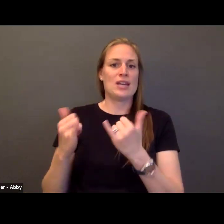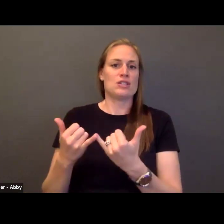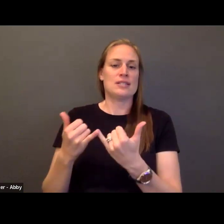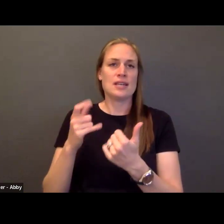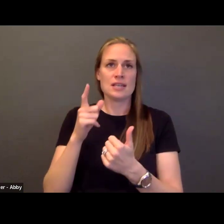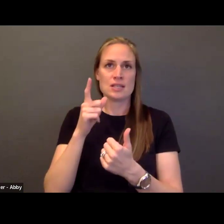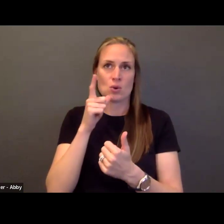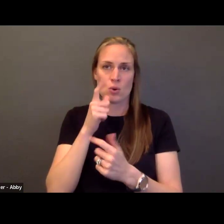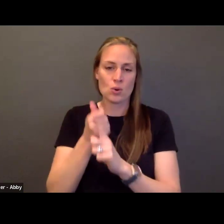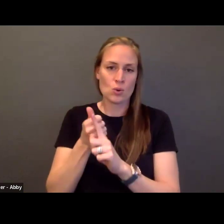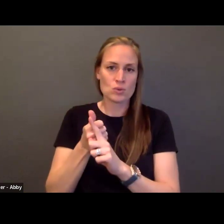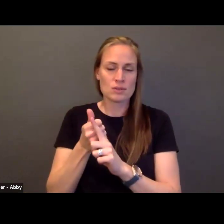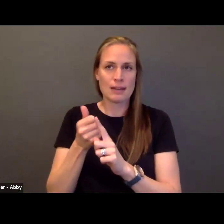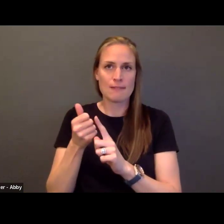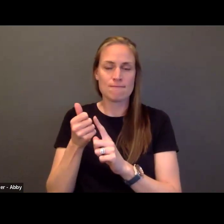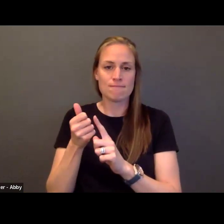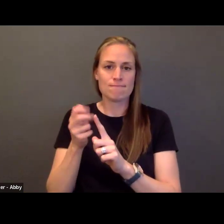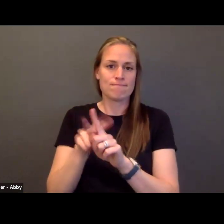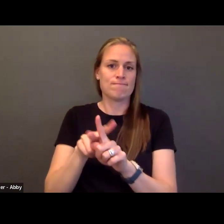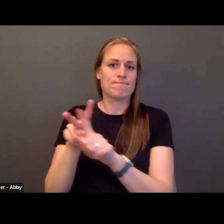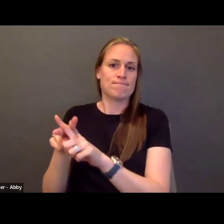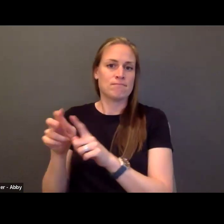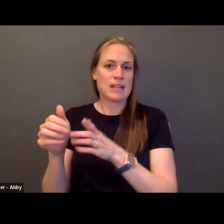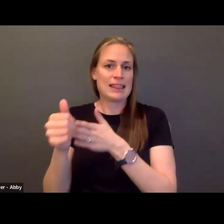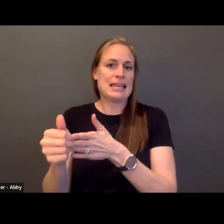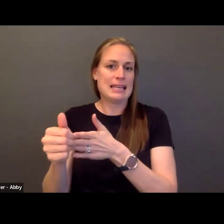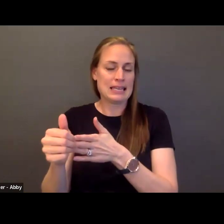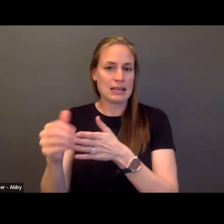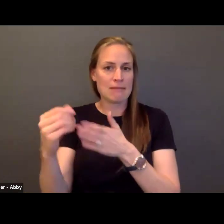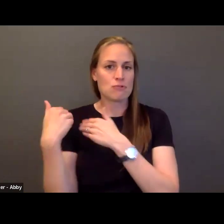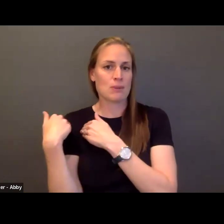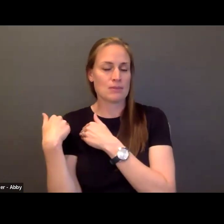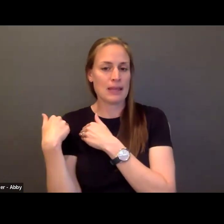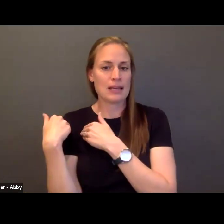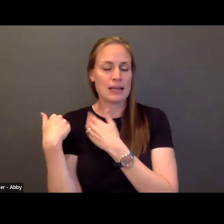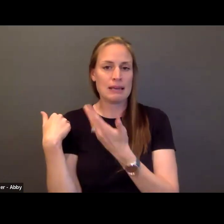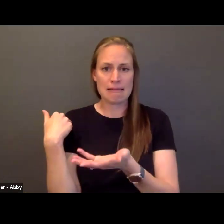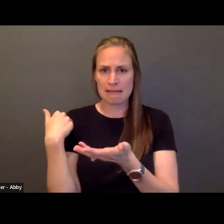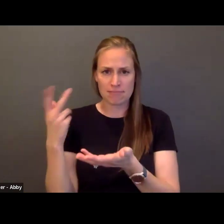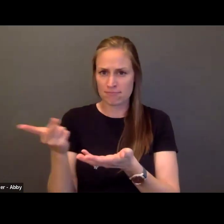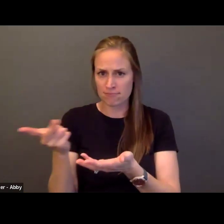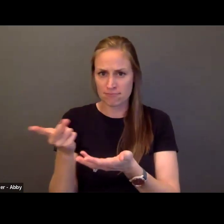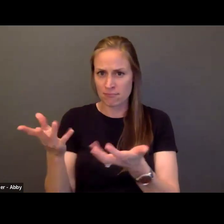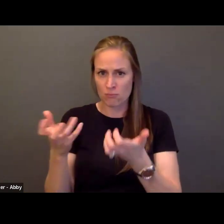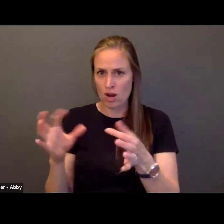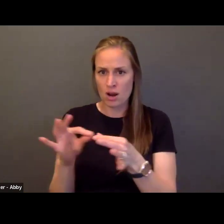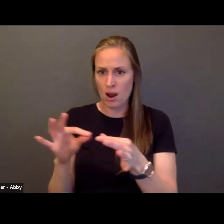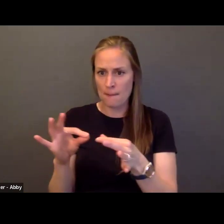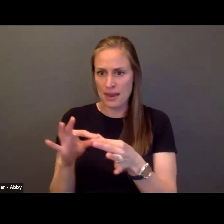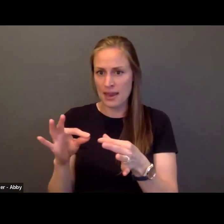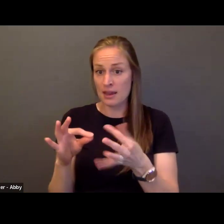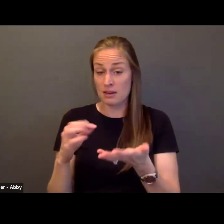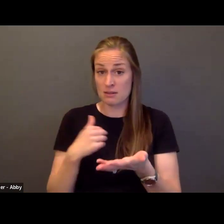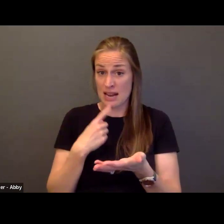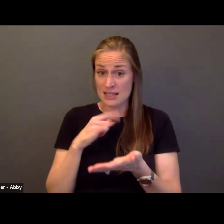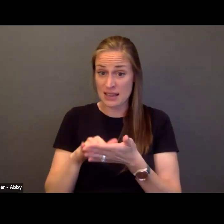for things that are within state level responsibility. Tisha or Michelle, do you want to say anything about that, or did I say that right?